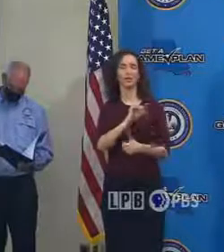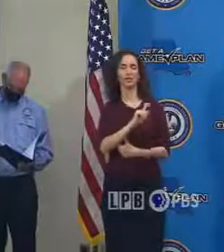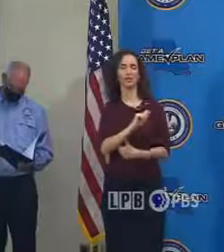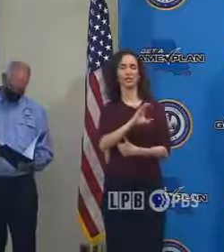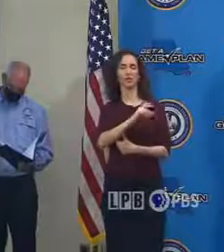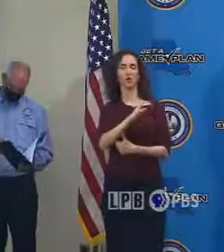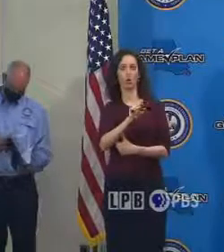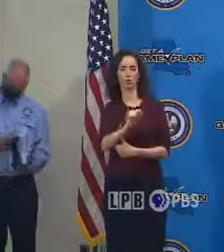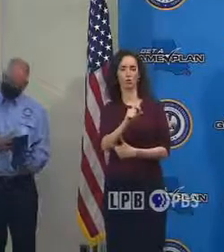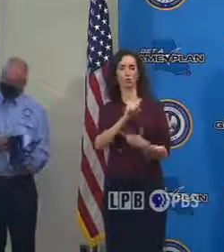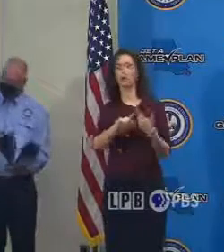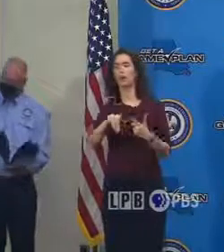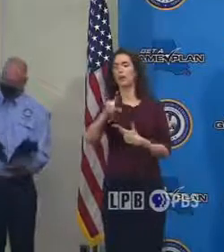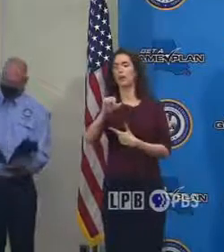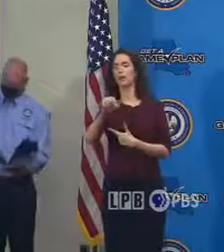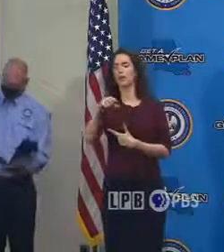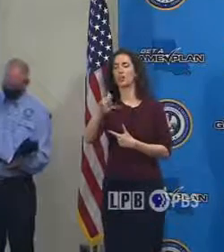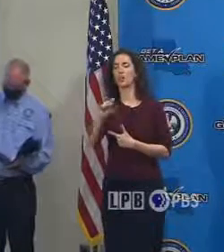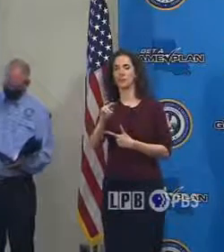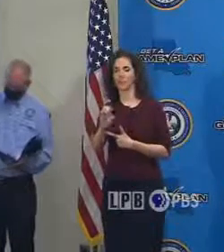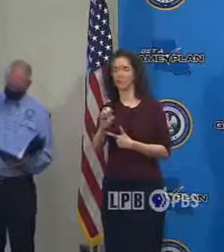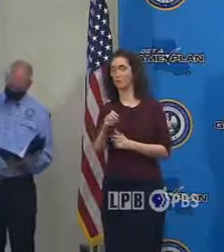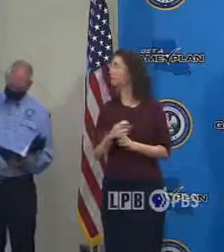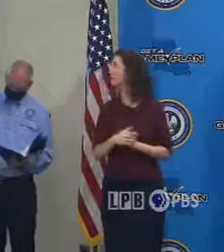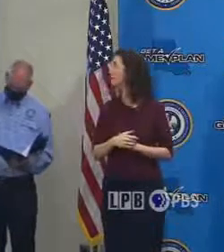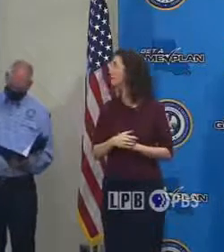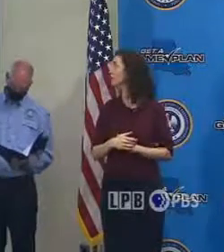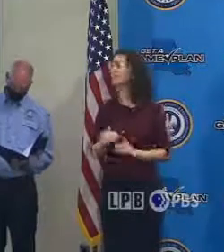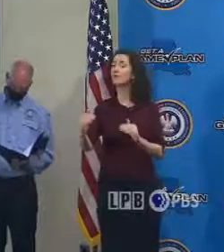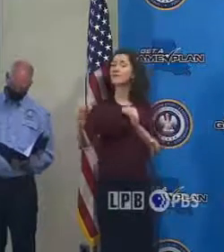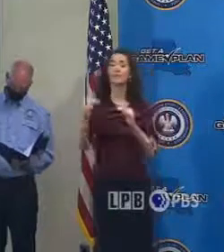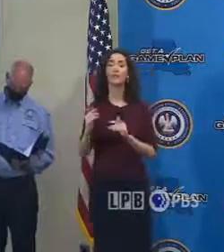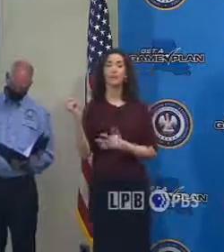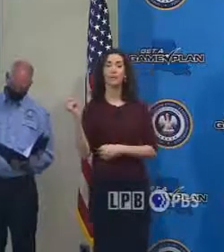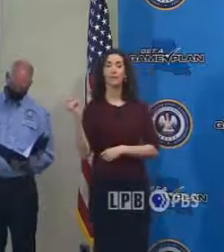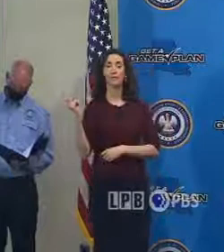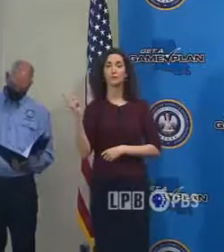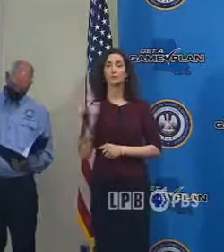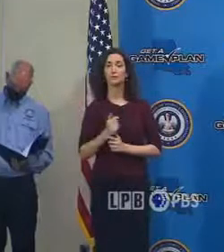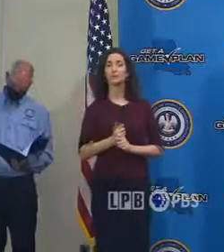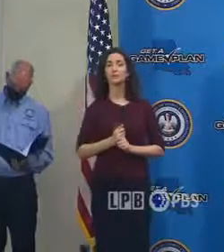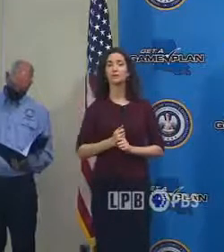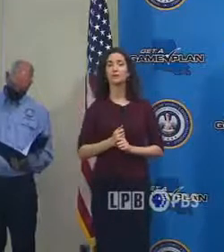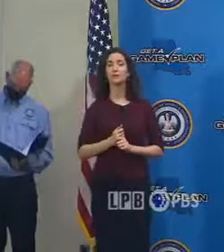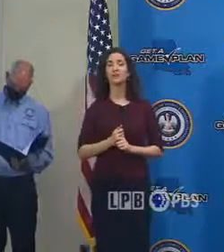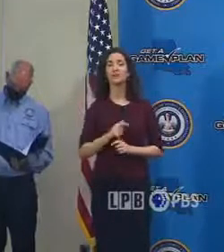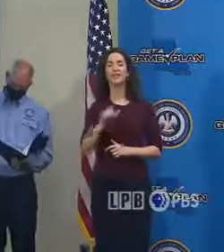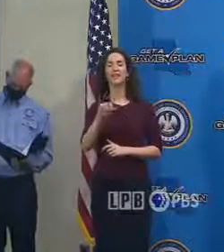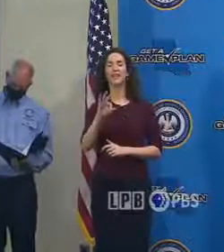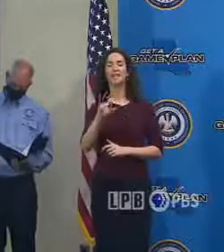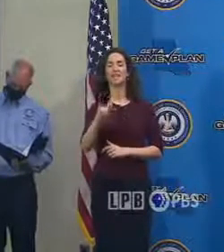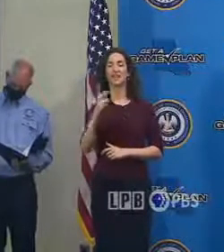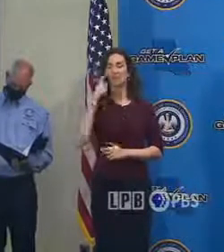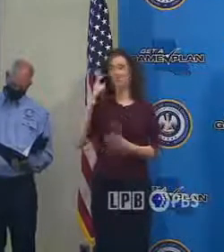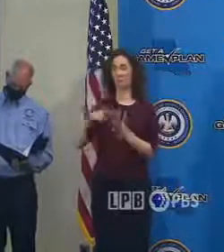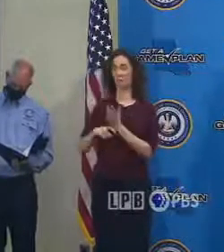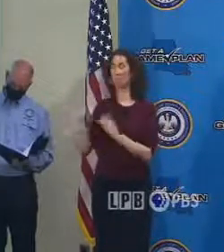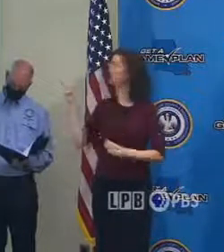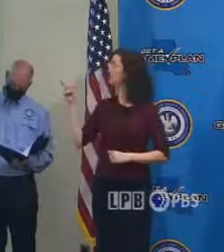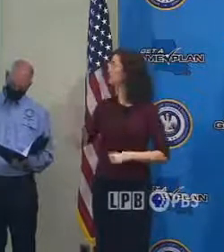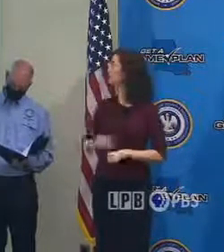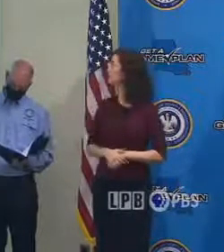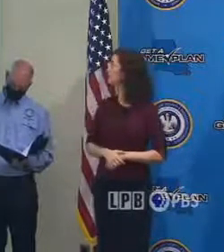could go to the next slide, I would like to show you what we've done in Lafitte.